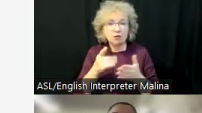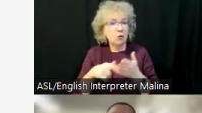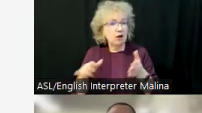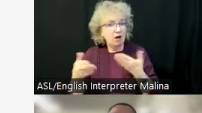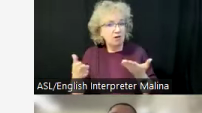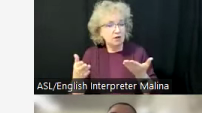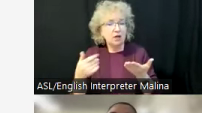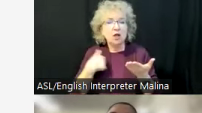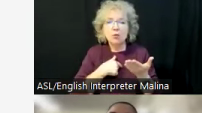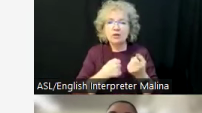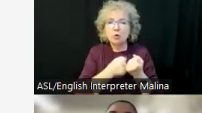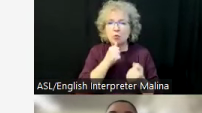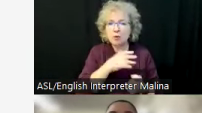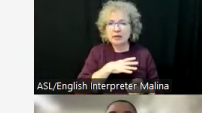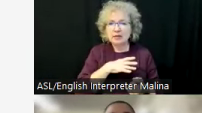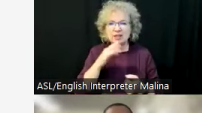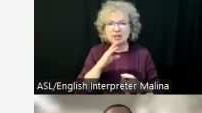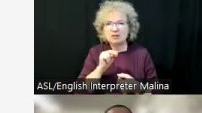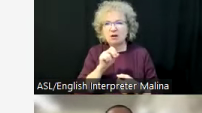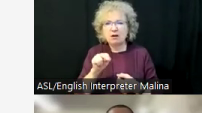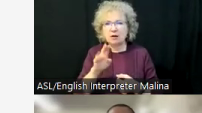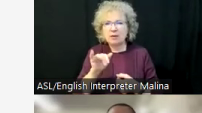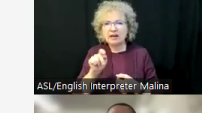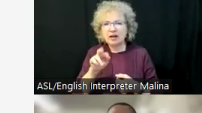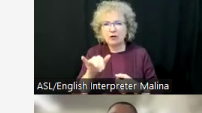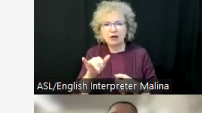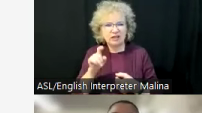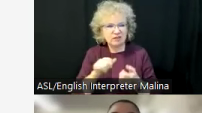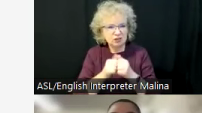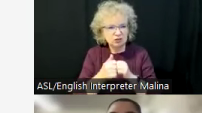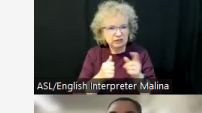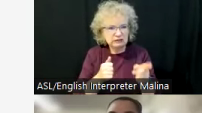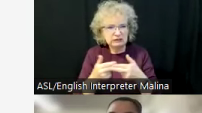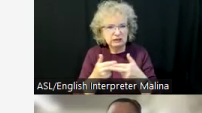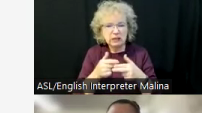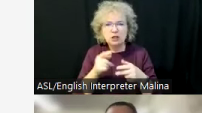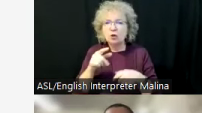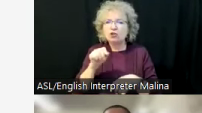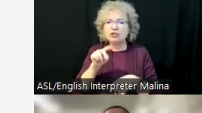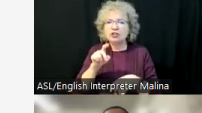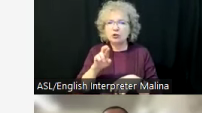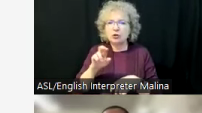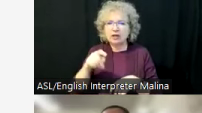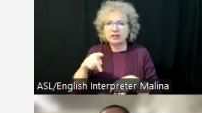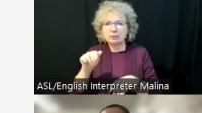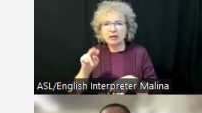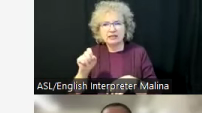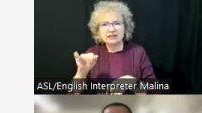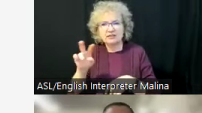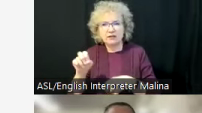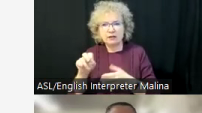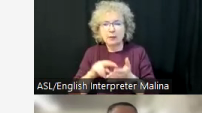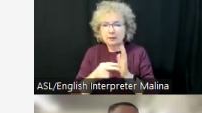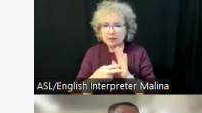support women it says non binary but we have changed that recently I do need to update my slide deck to gender expansive. So what that means